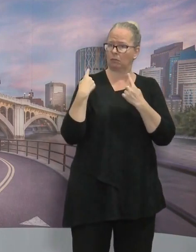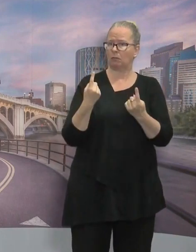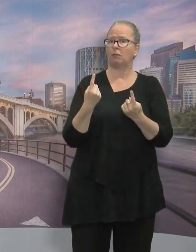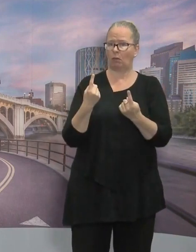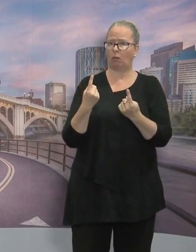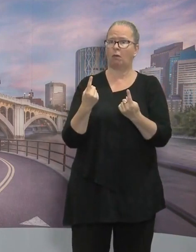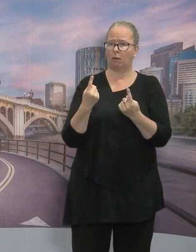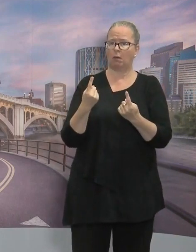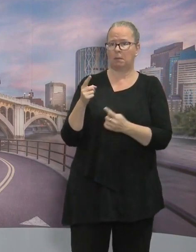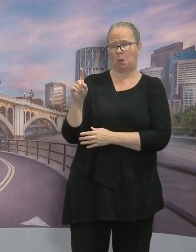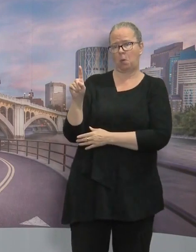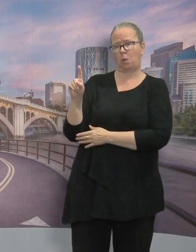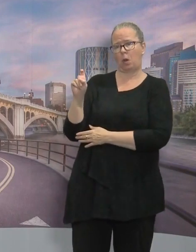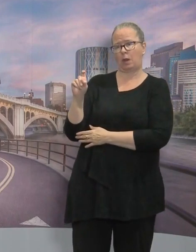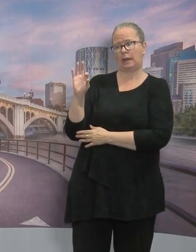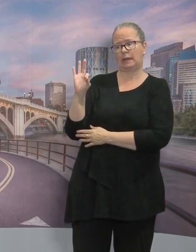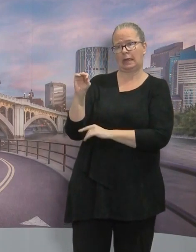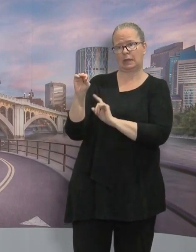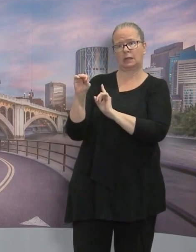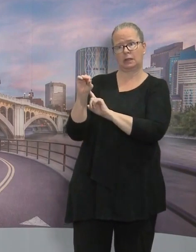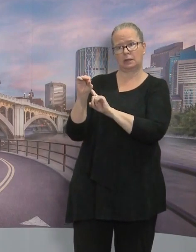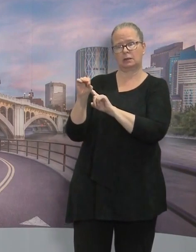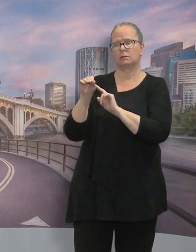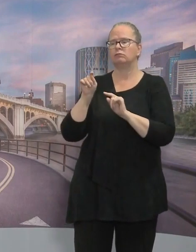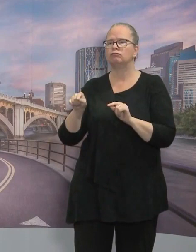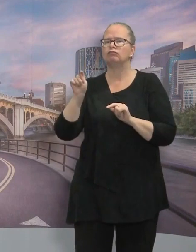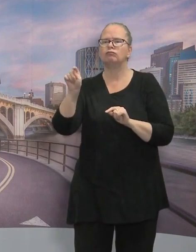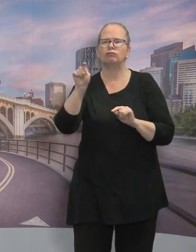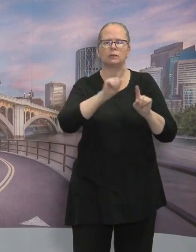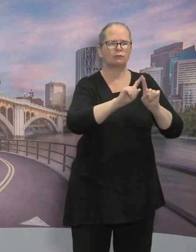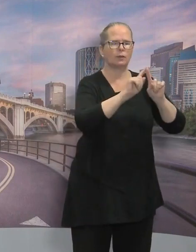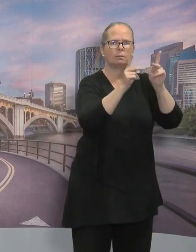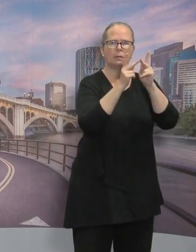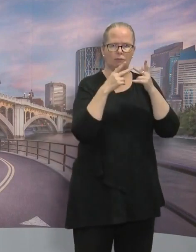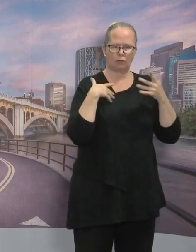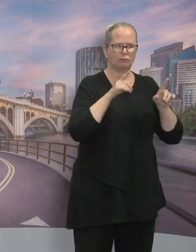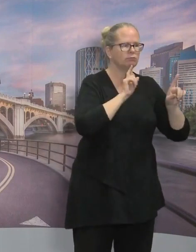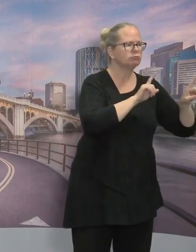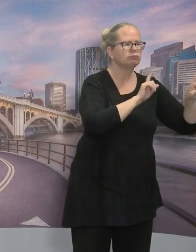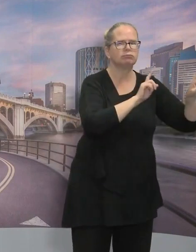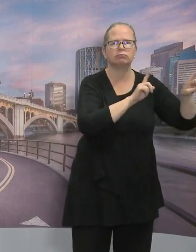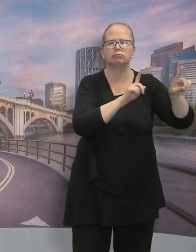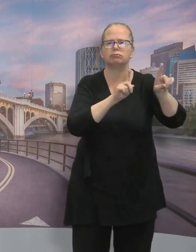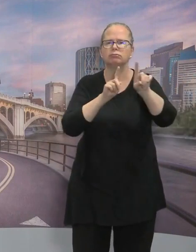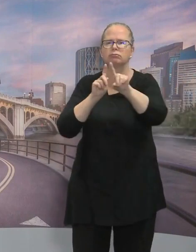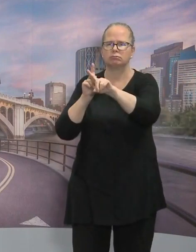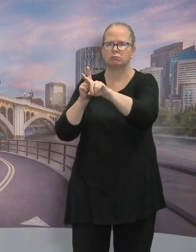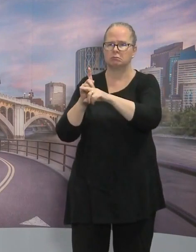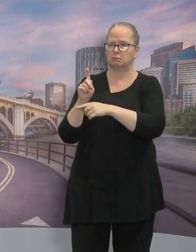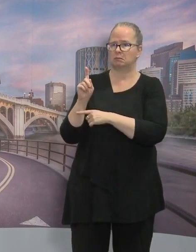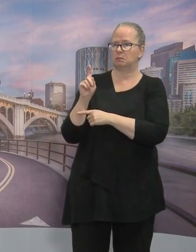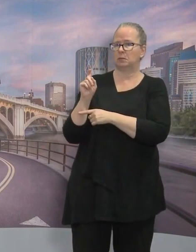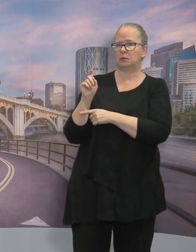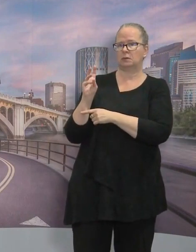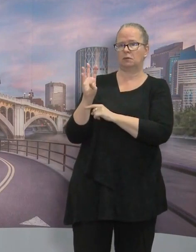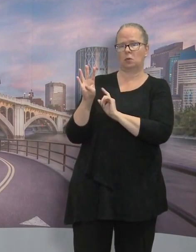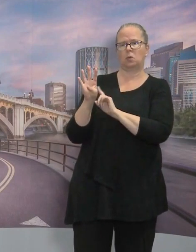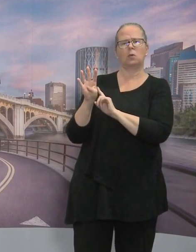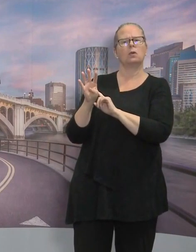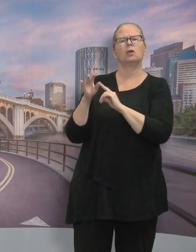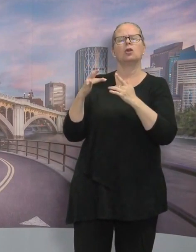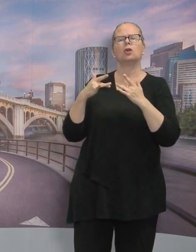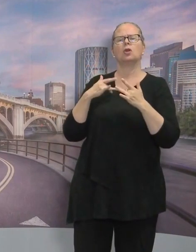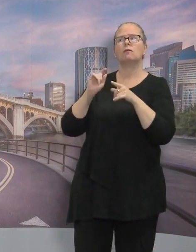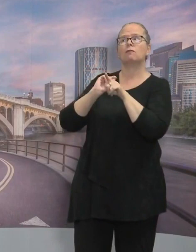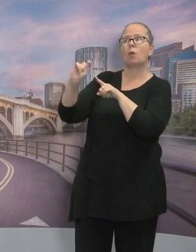visible patrols. 64 calls were received related to concerns about folks not following public health